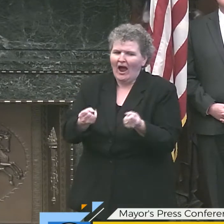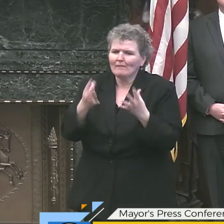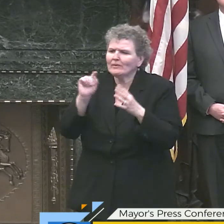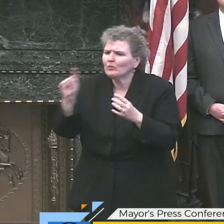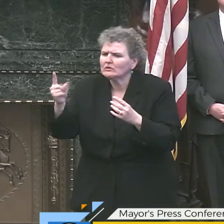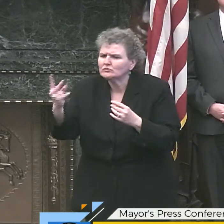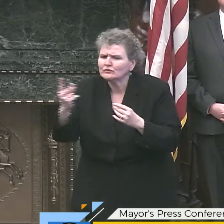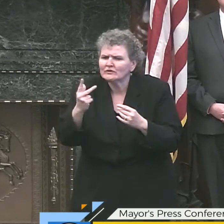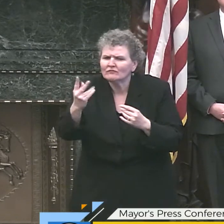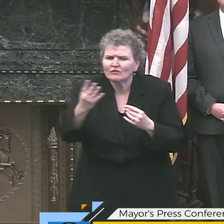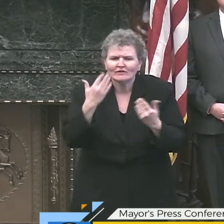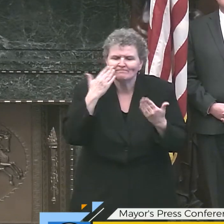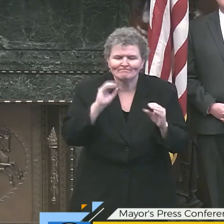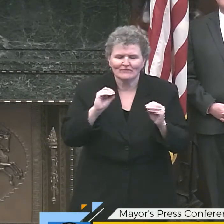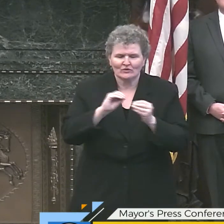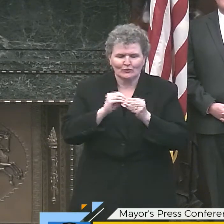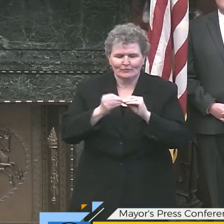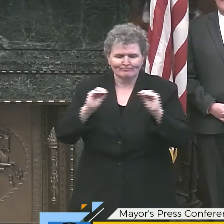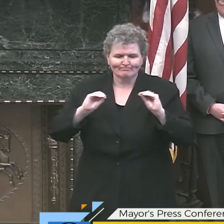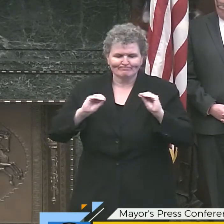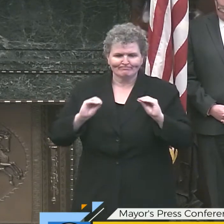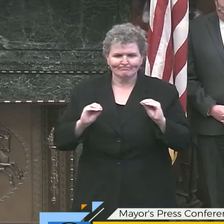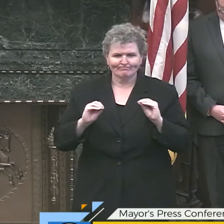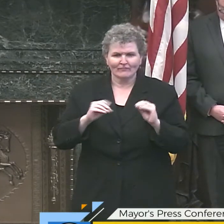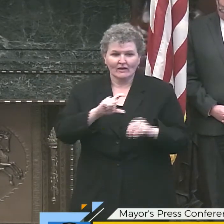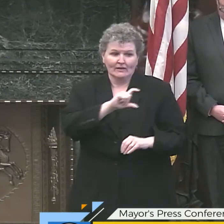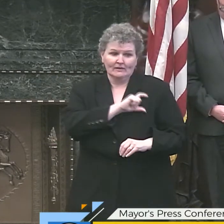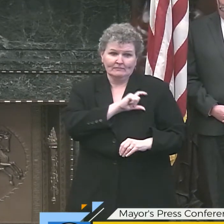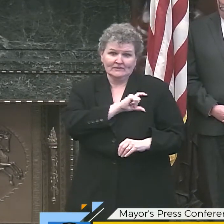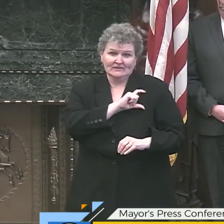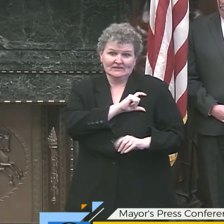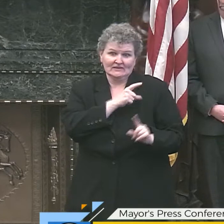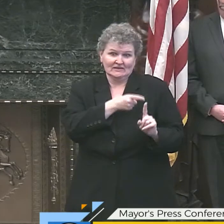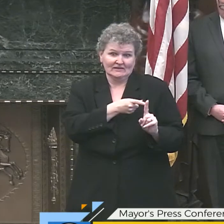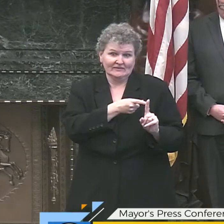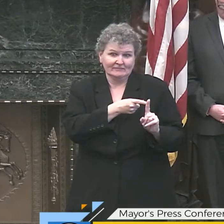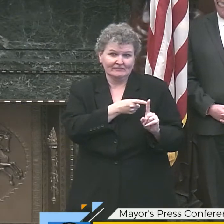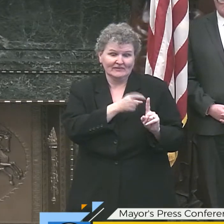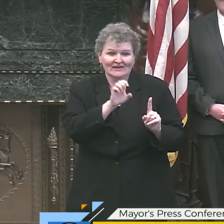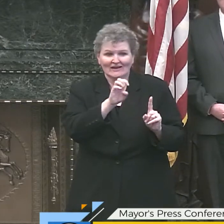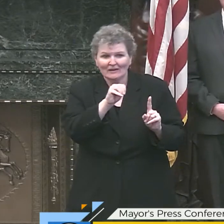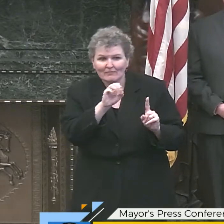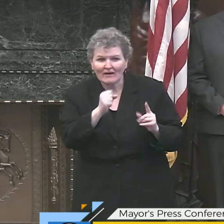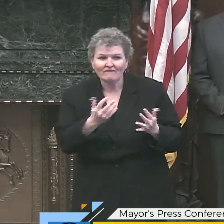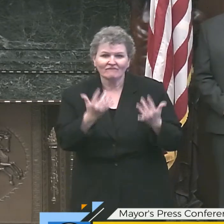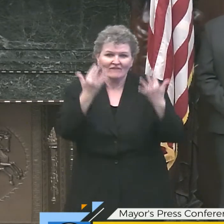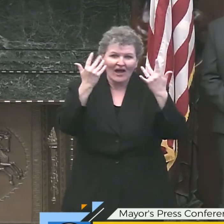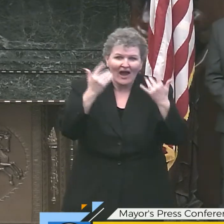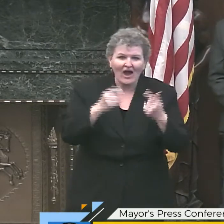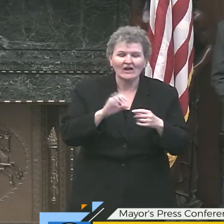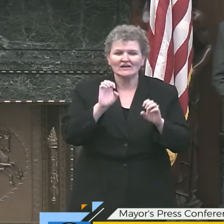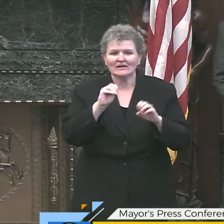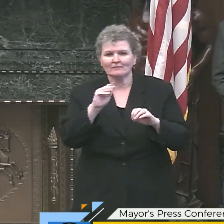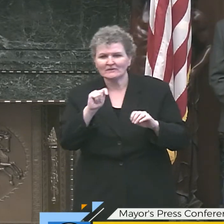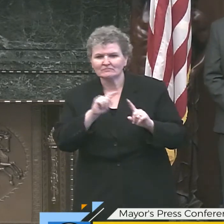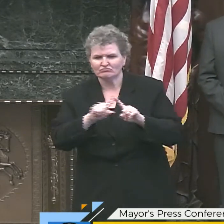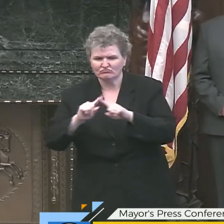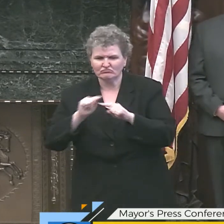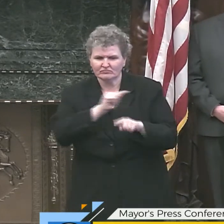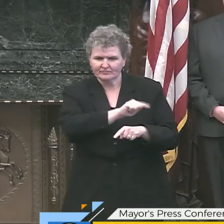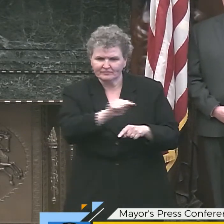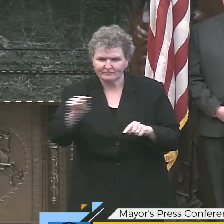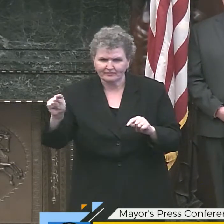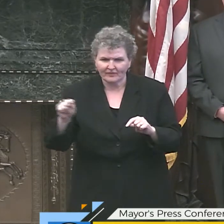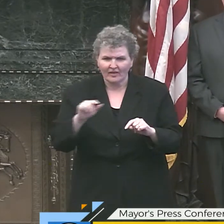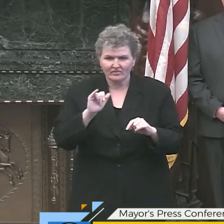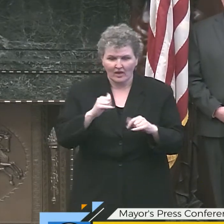And for police officers or first responders or firefighters, is the process any different for